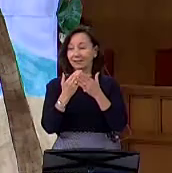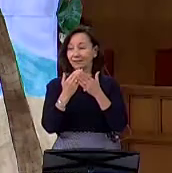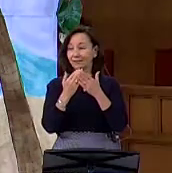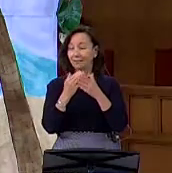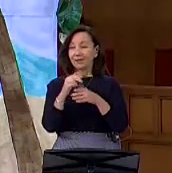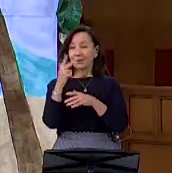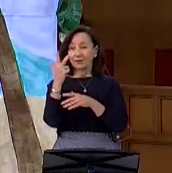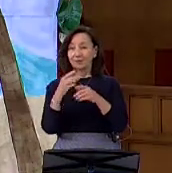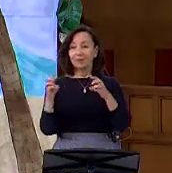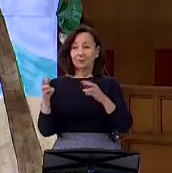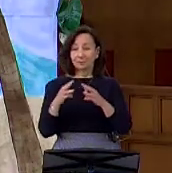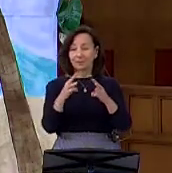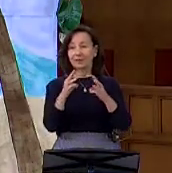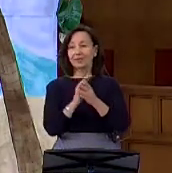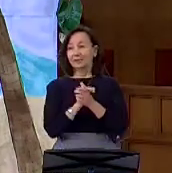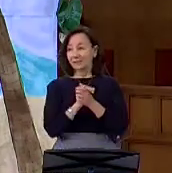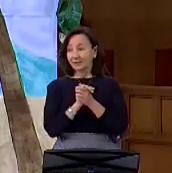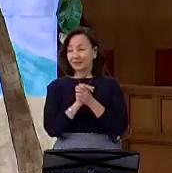third way